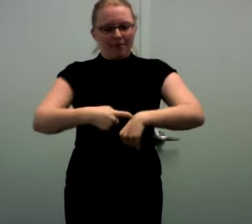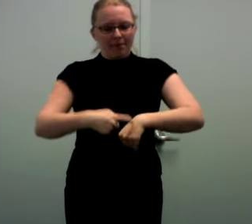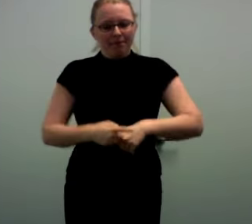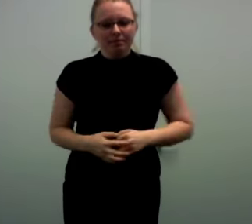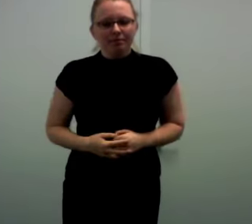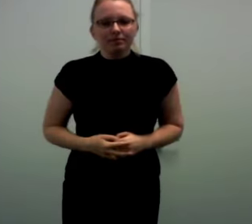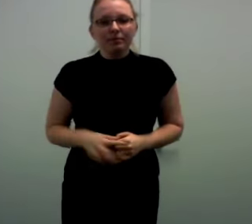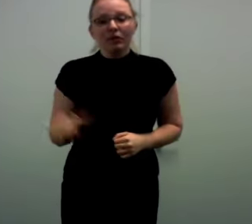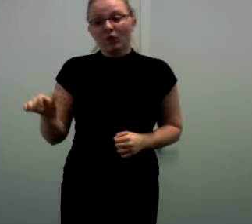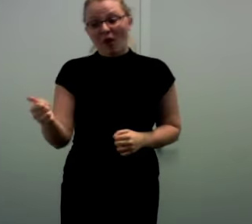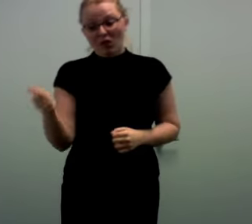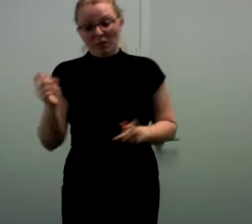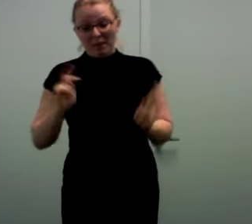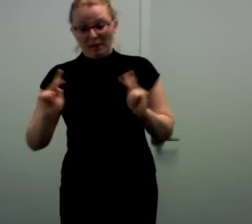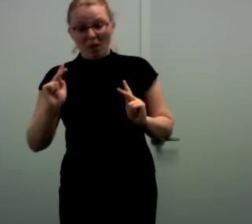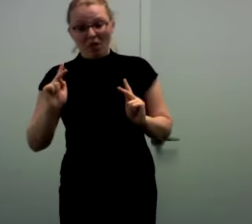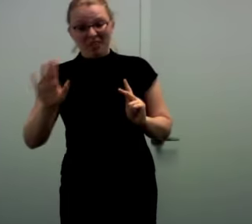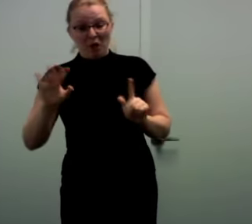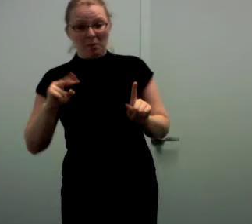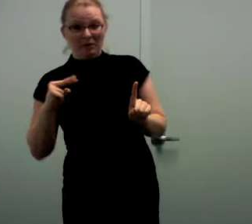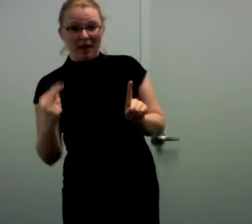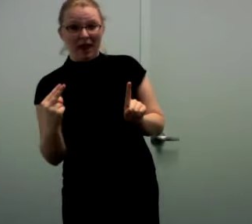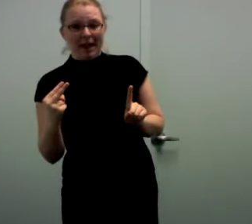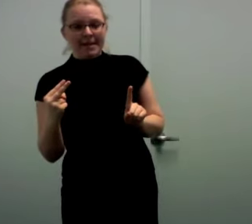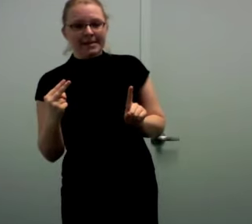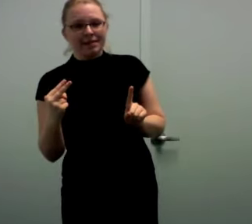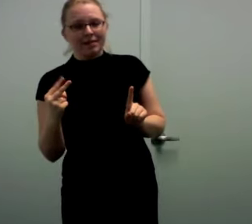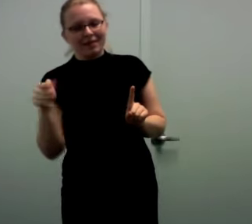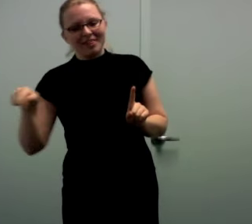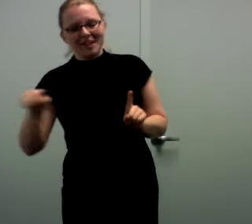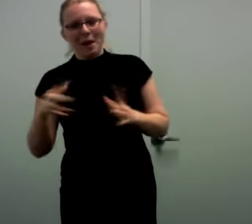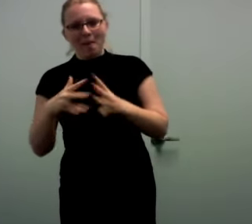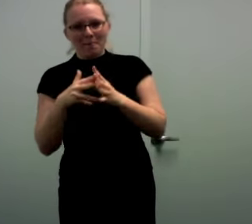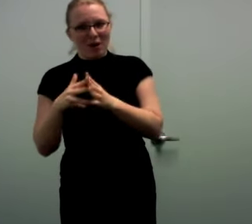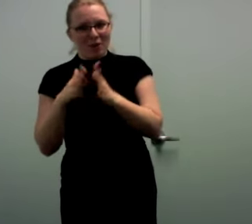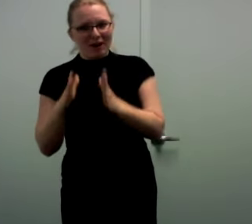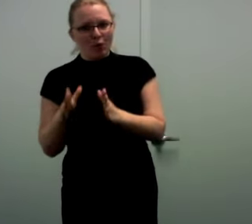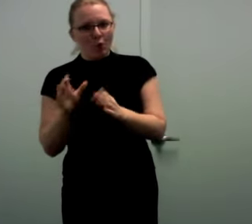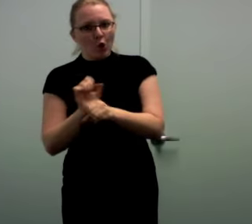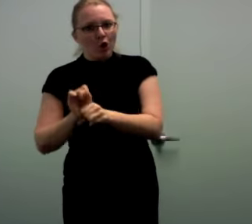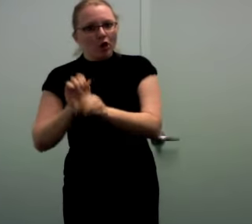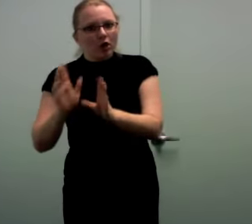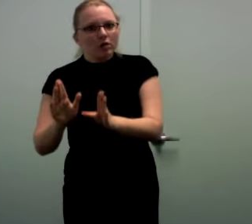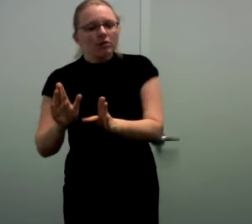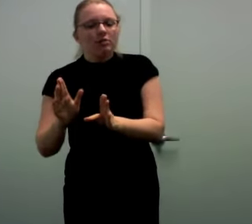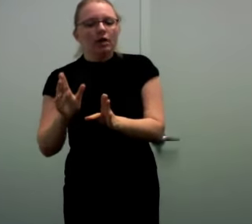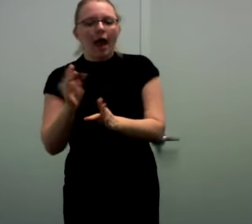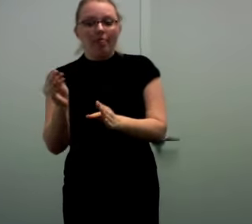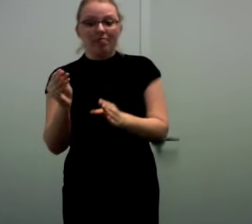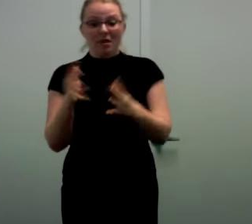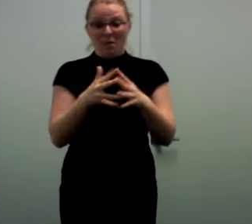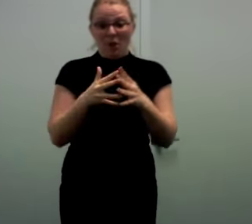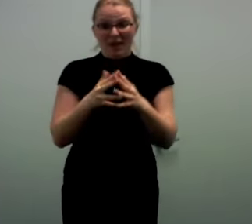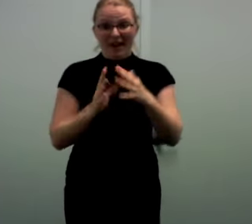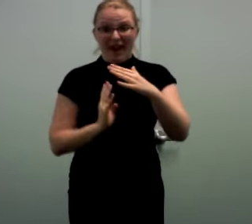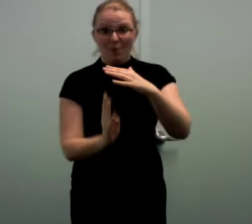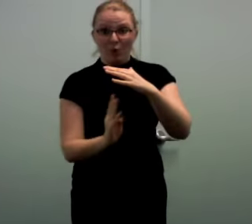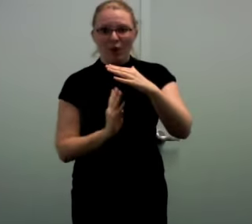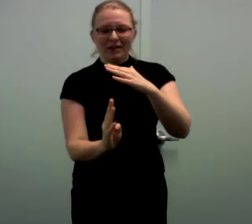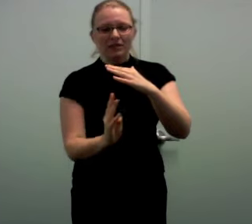For others, such as the American worker, the American immigrant, it was quite a